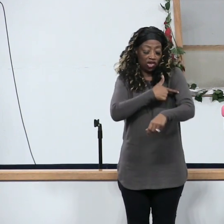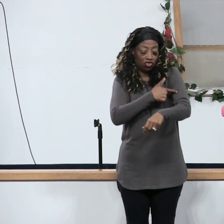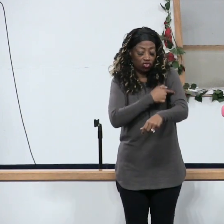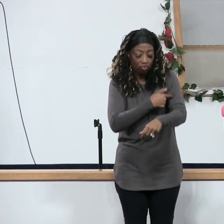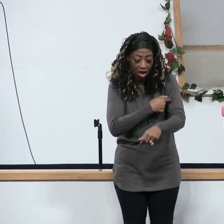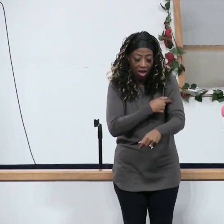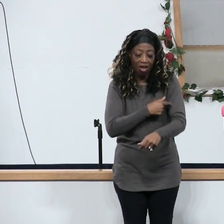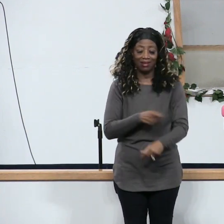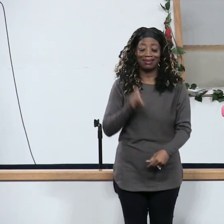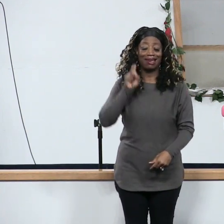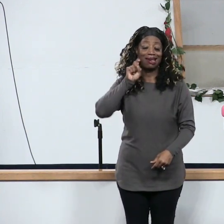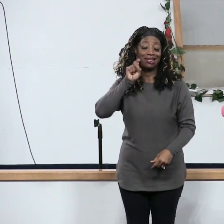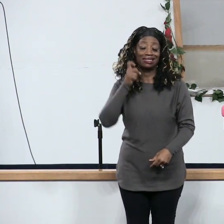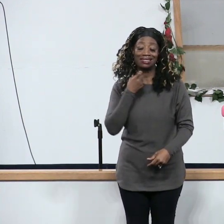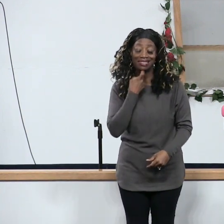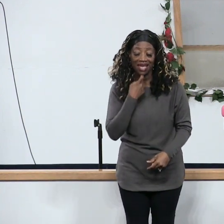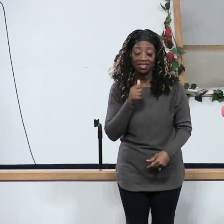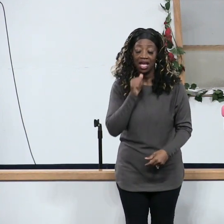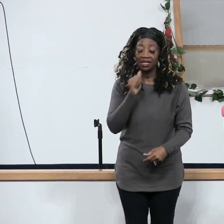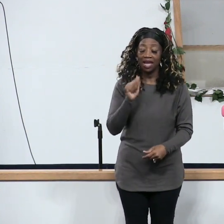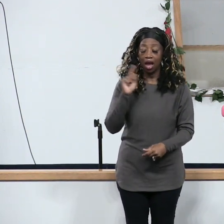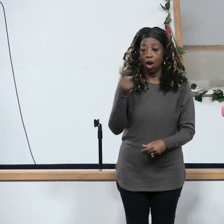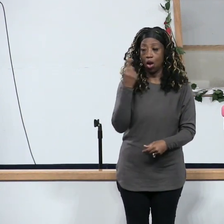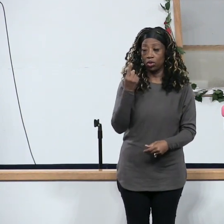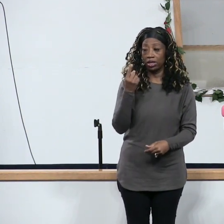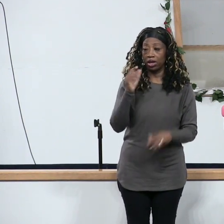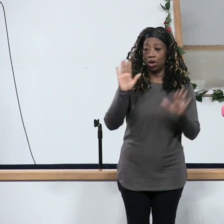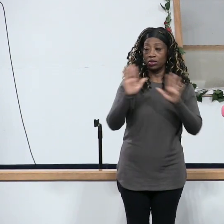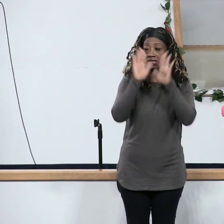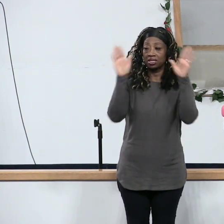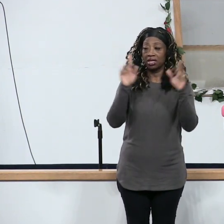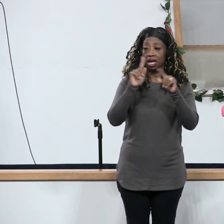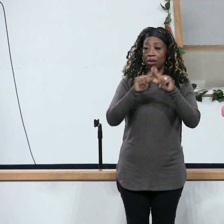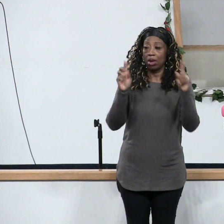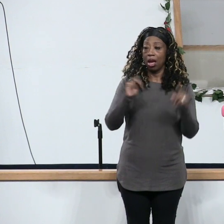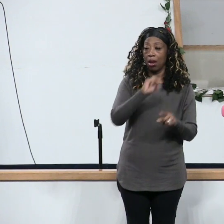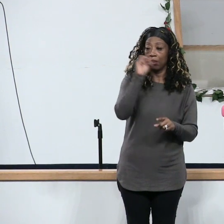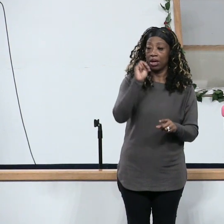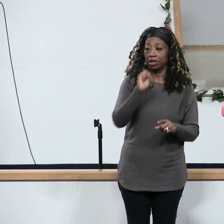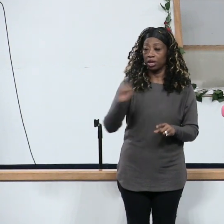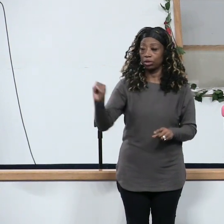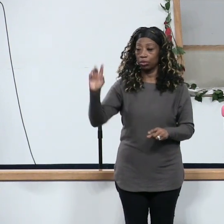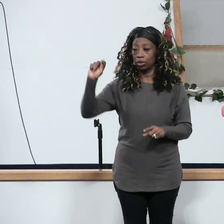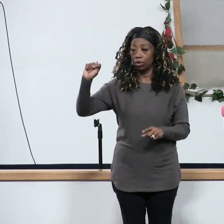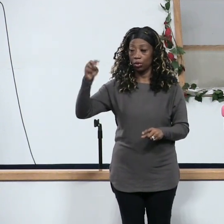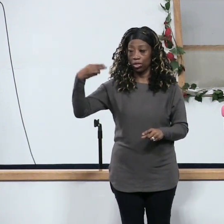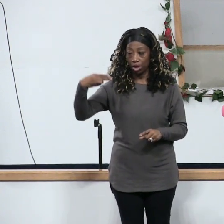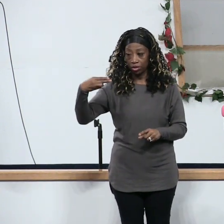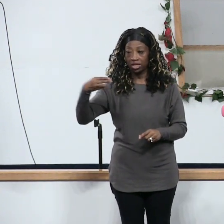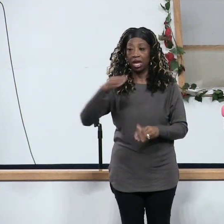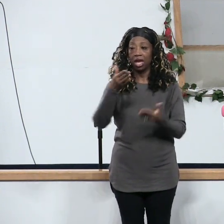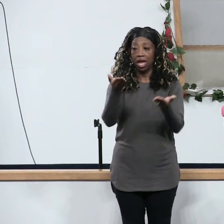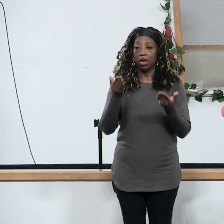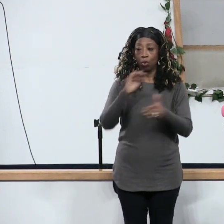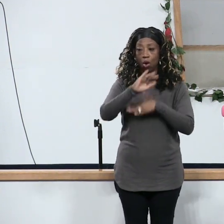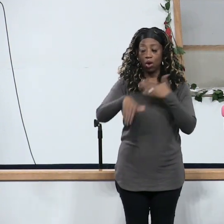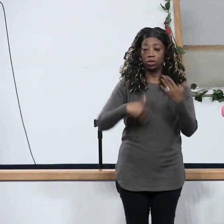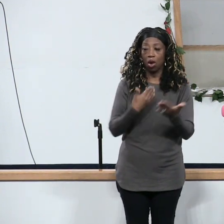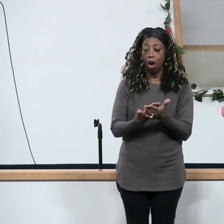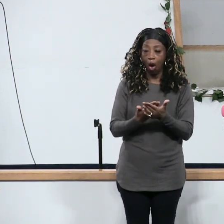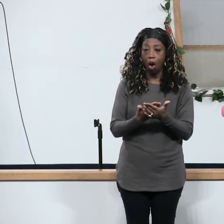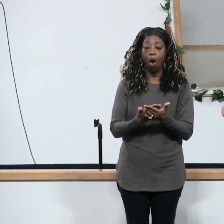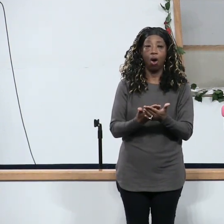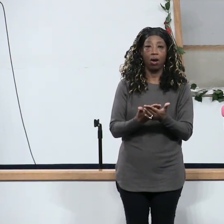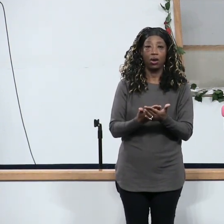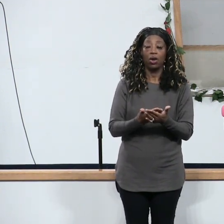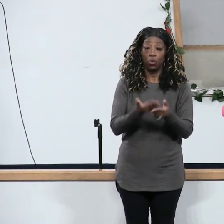Listen, he don't just want Sunday. He want Monday through Saturday too. Right? He want all of it. Right? Because what we'll do,